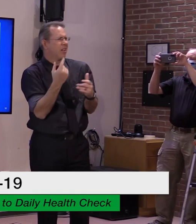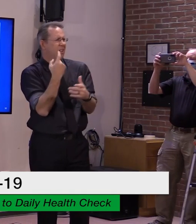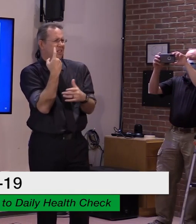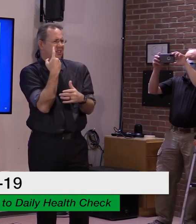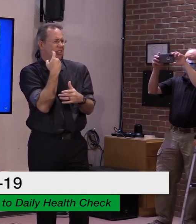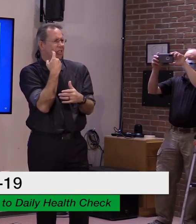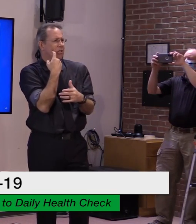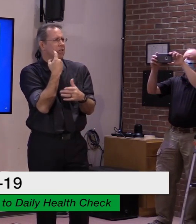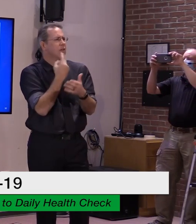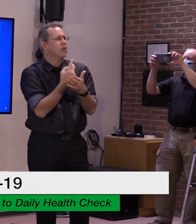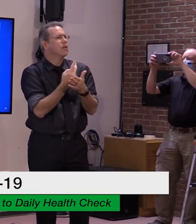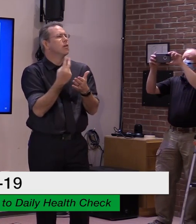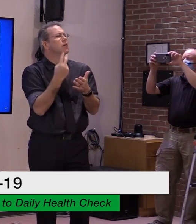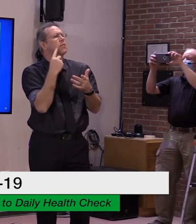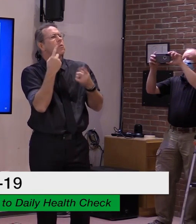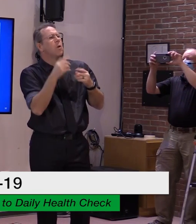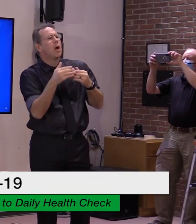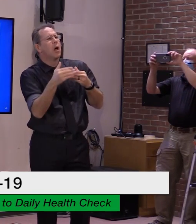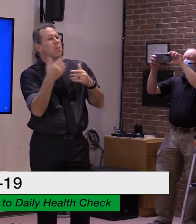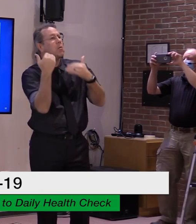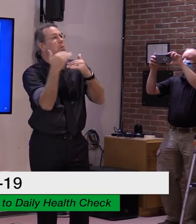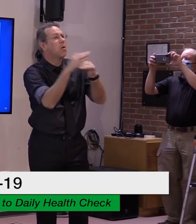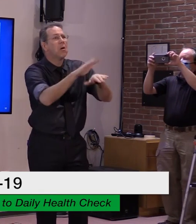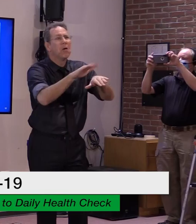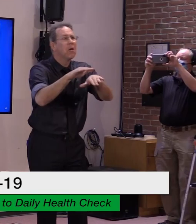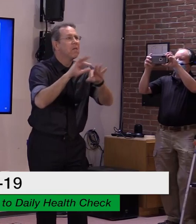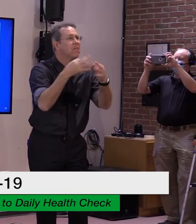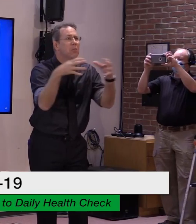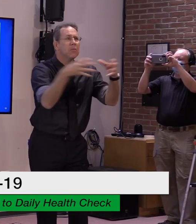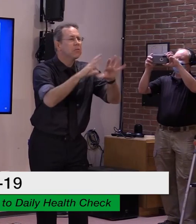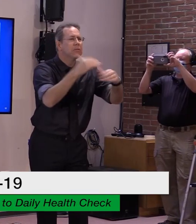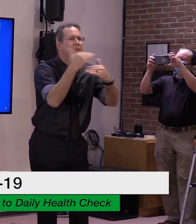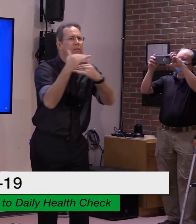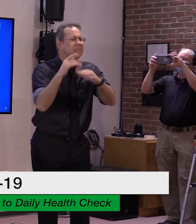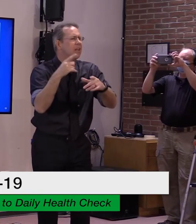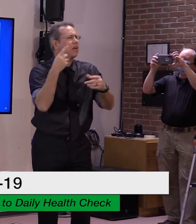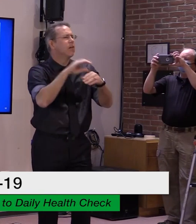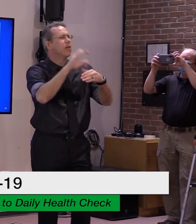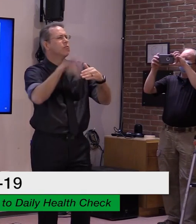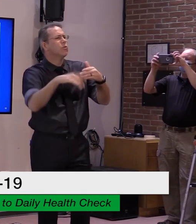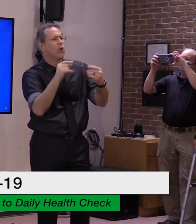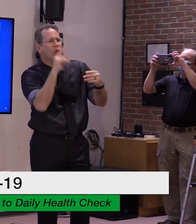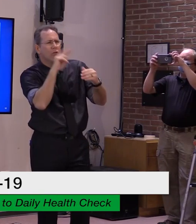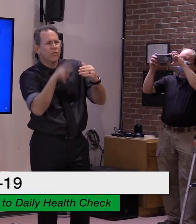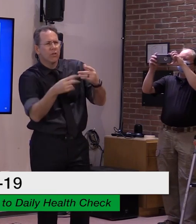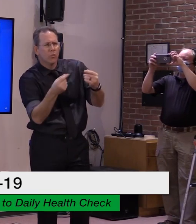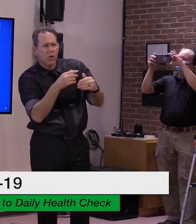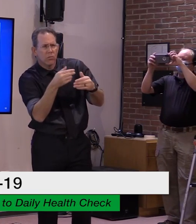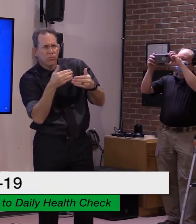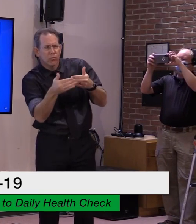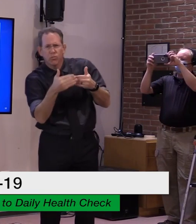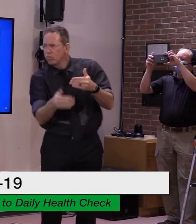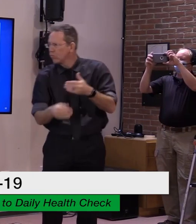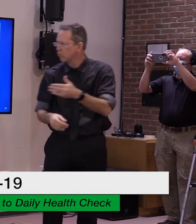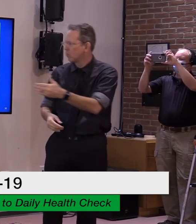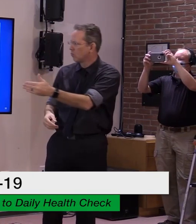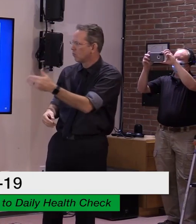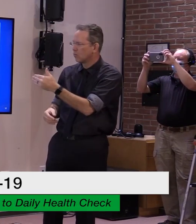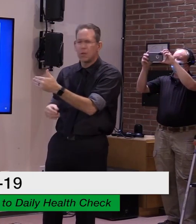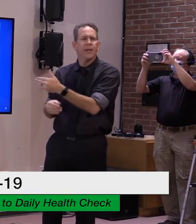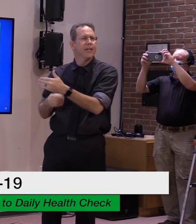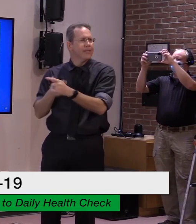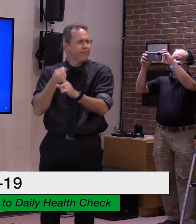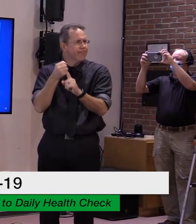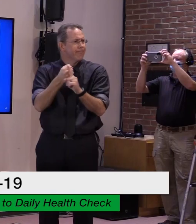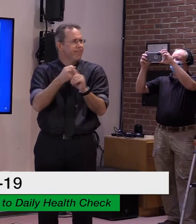see some results from those mitigation measures but it is encouraging we see case counts have stabilized and